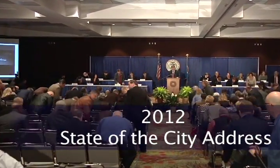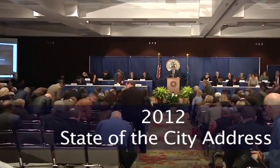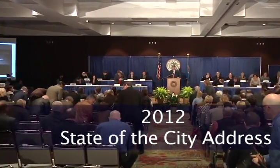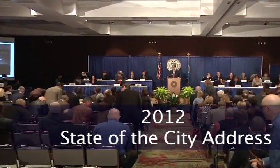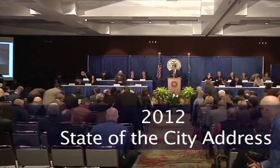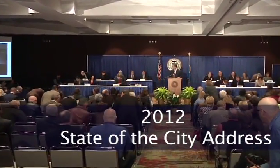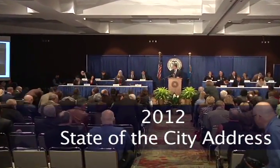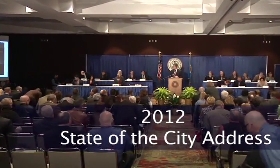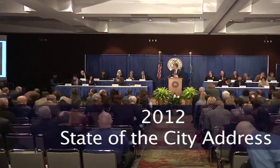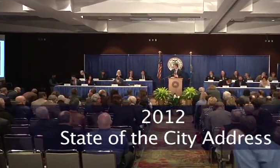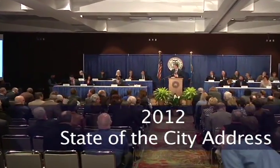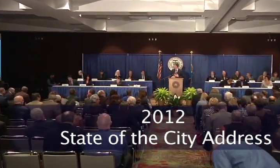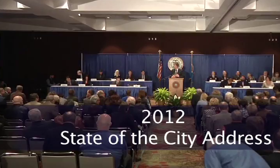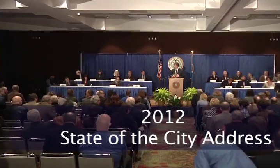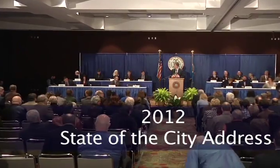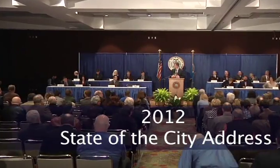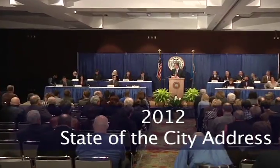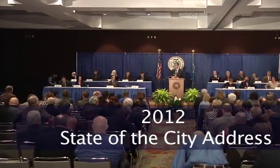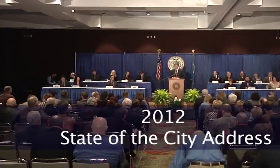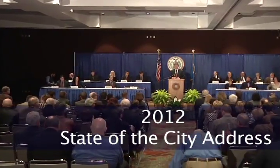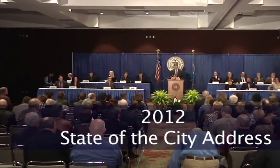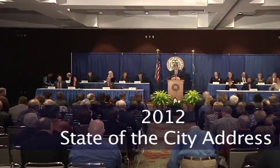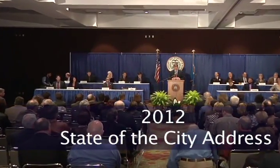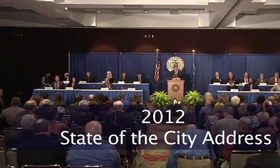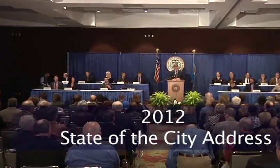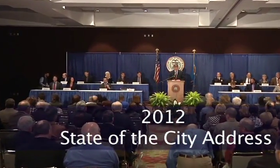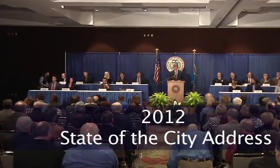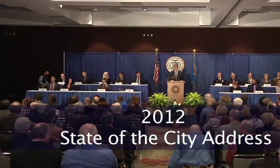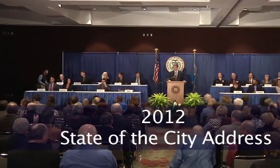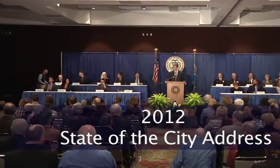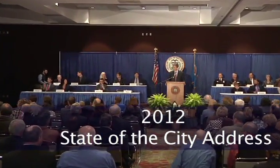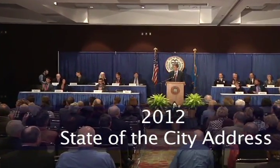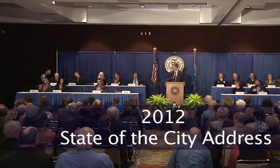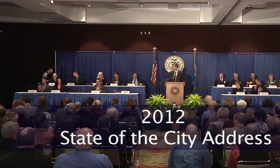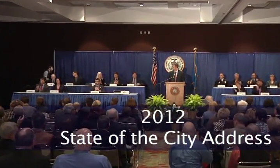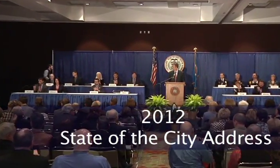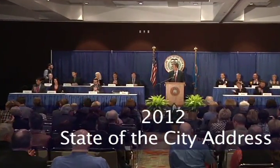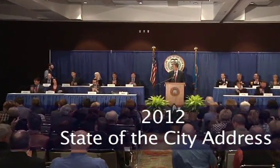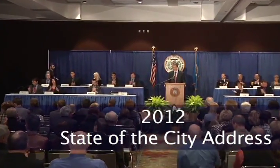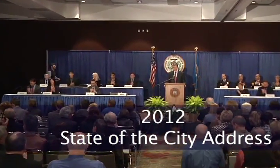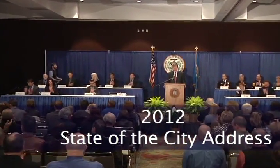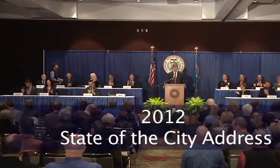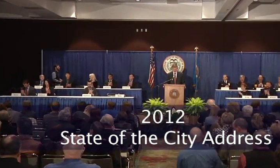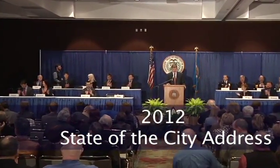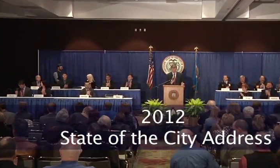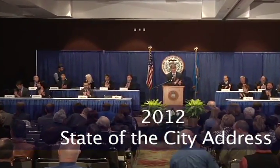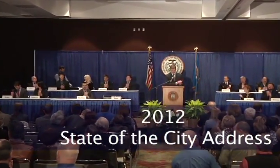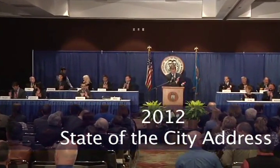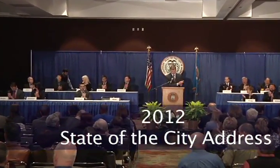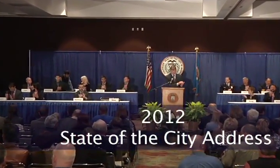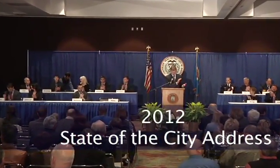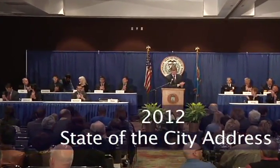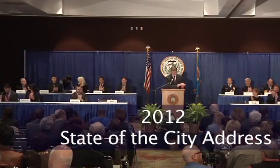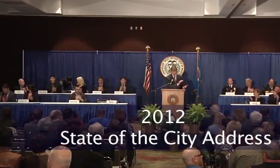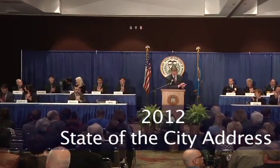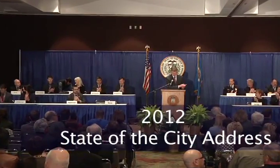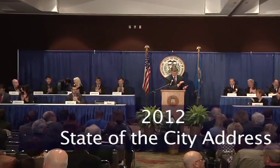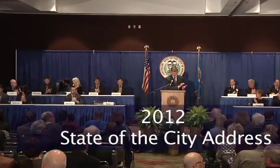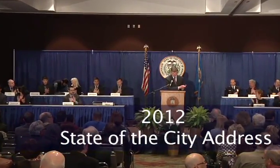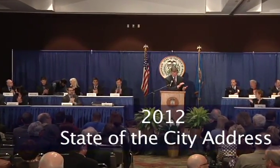Thank you. May be all seated. Let's give a round of applause to the City of Duluth Police Color Guard.